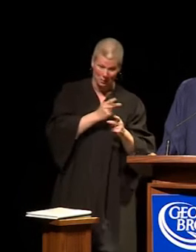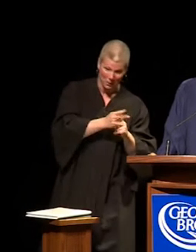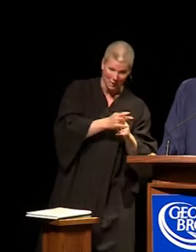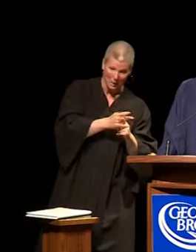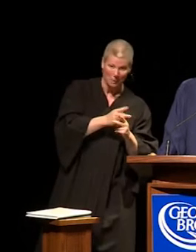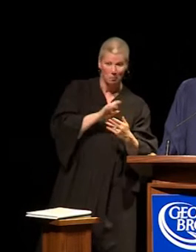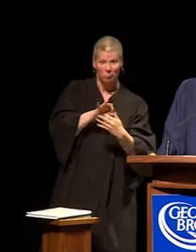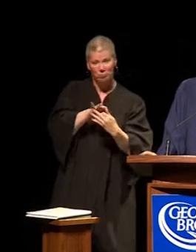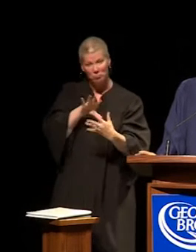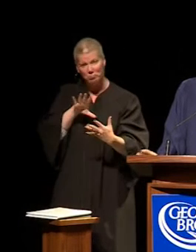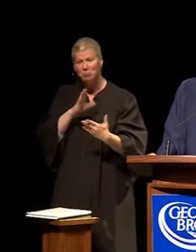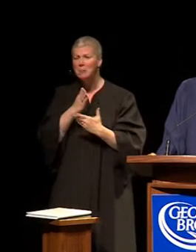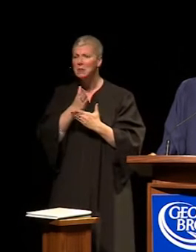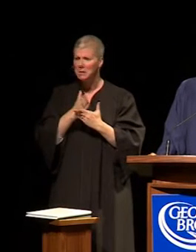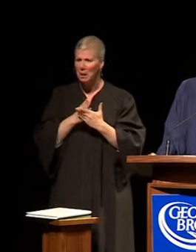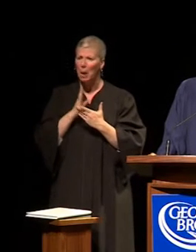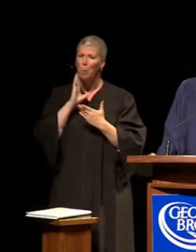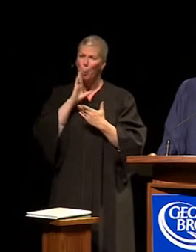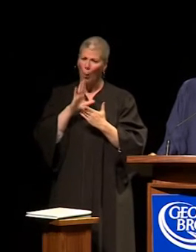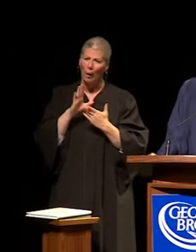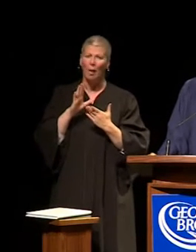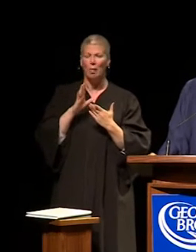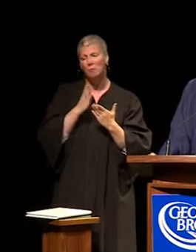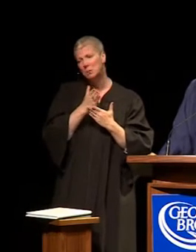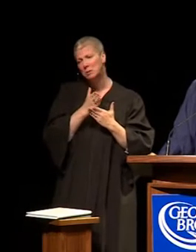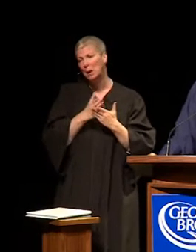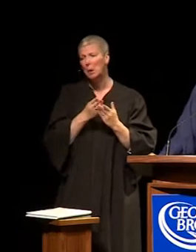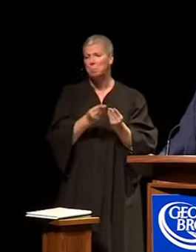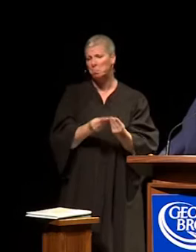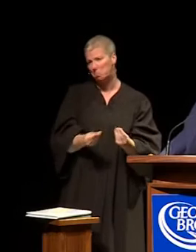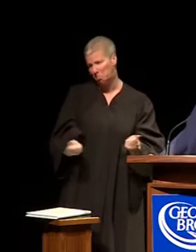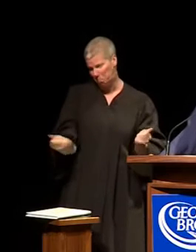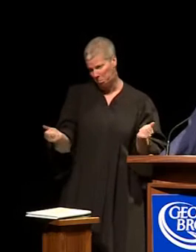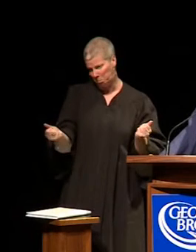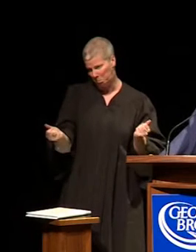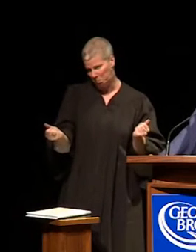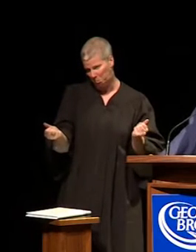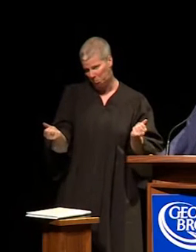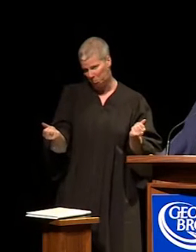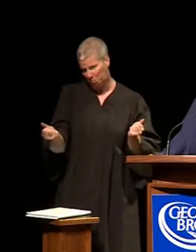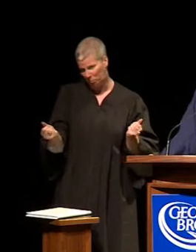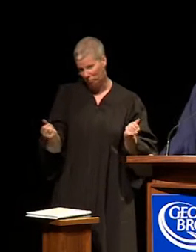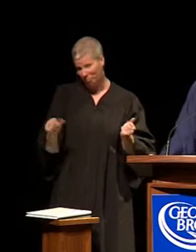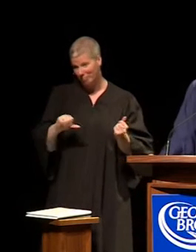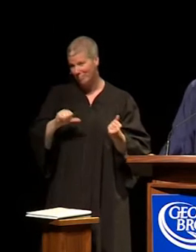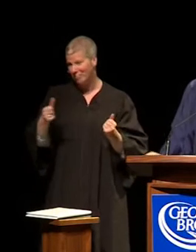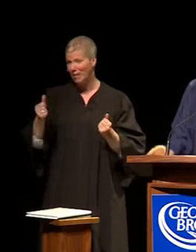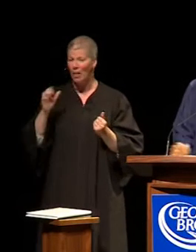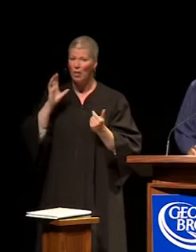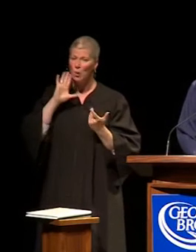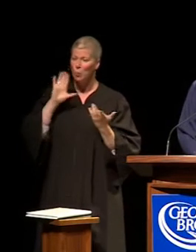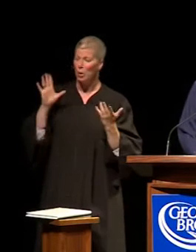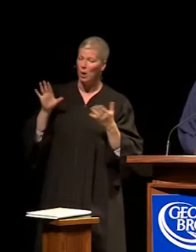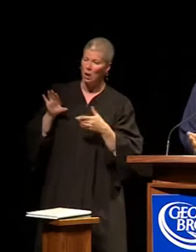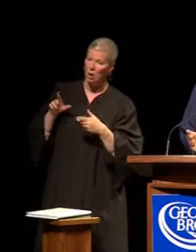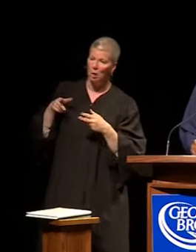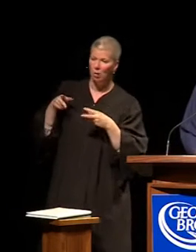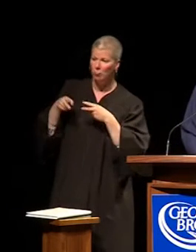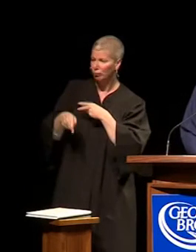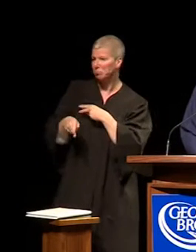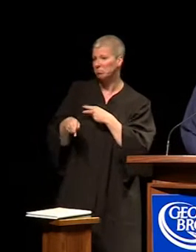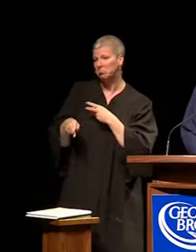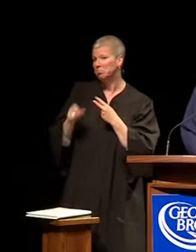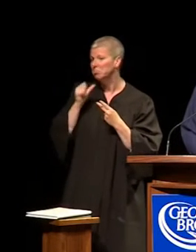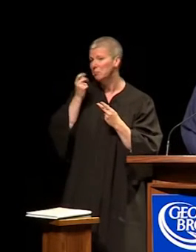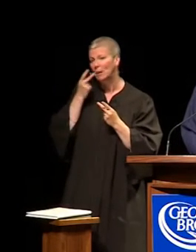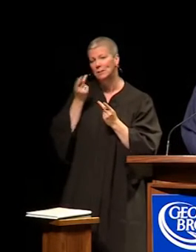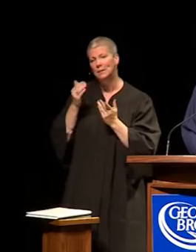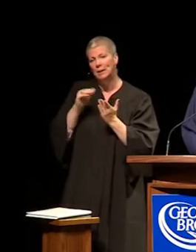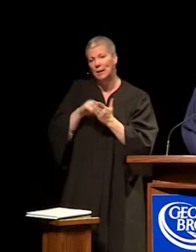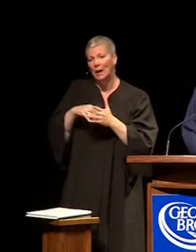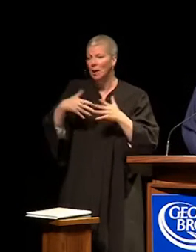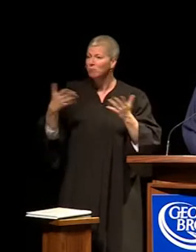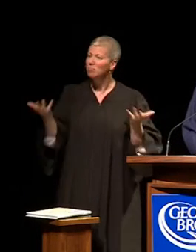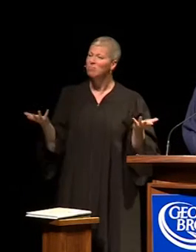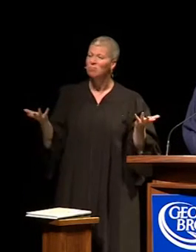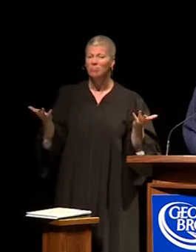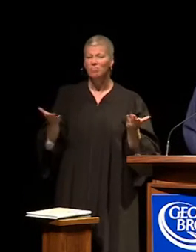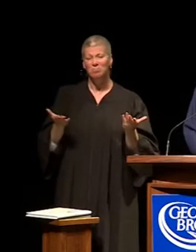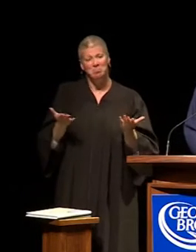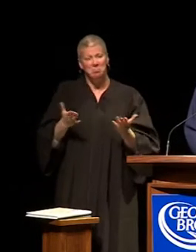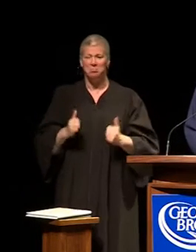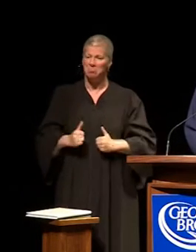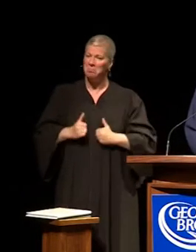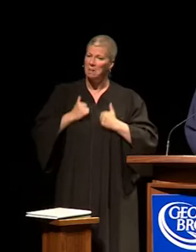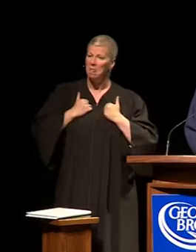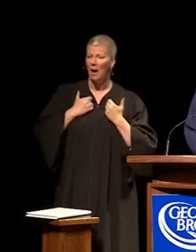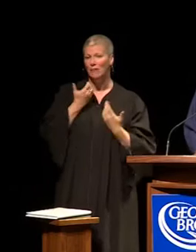strengthen, some will wane, and some will be completely severed. But hey, that's just how life is.